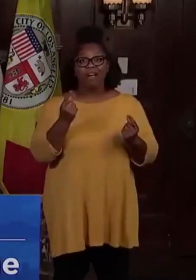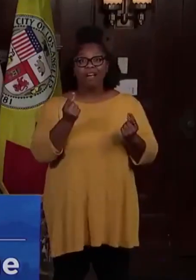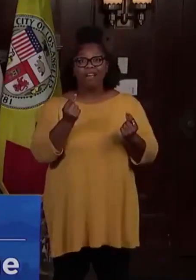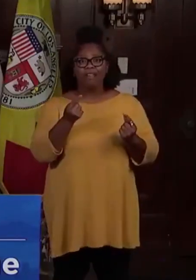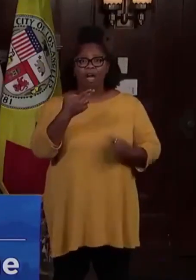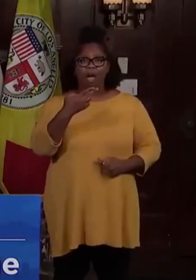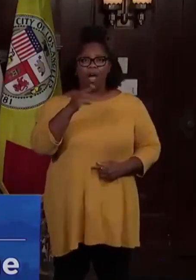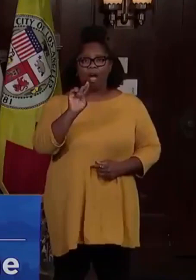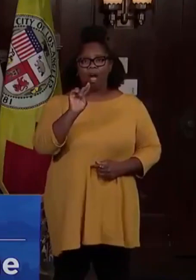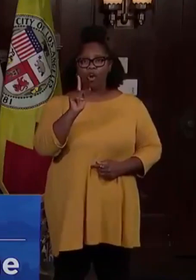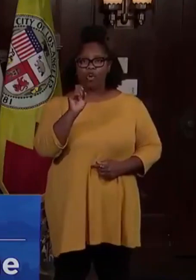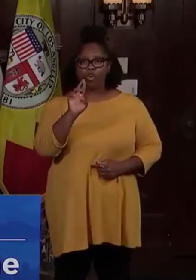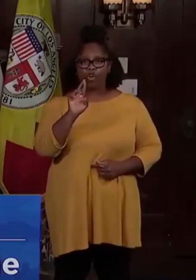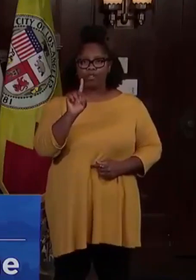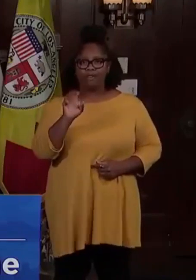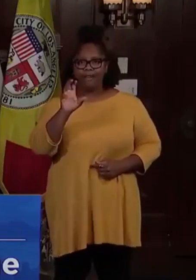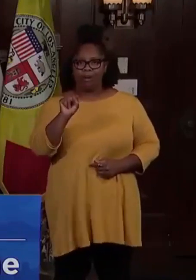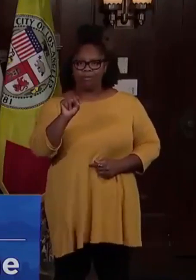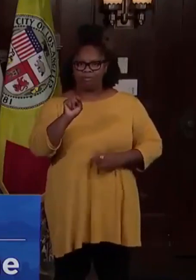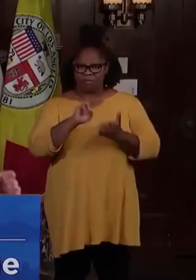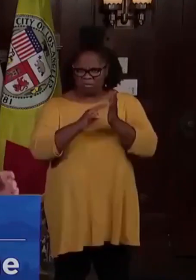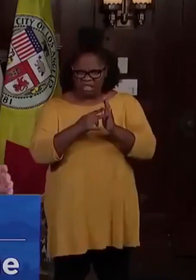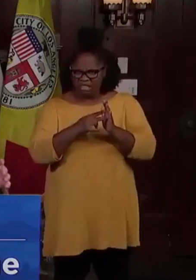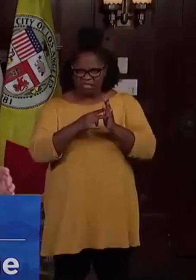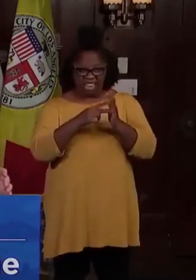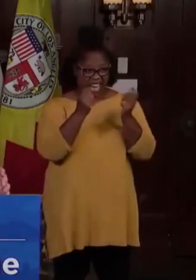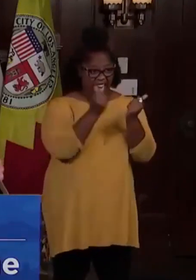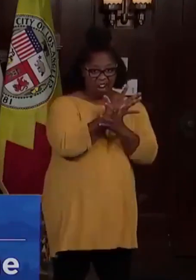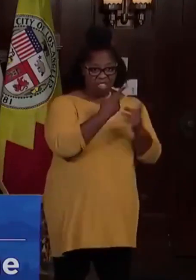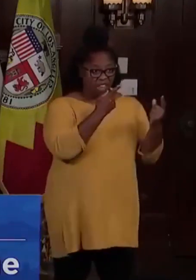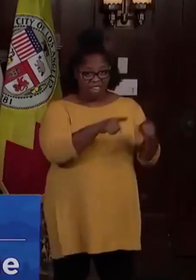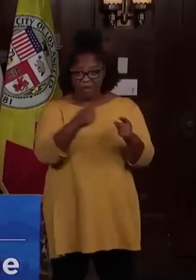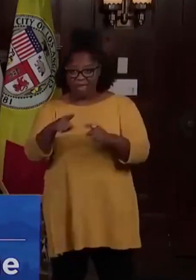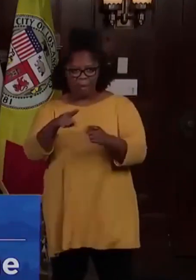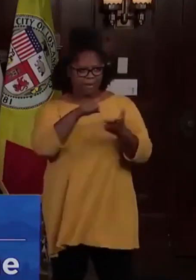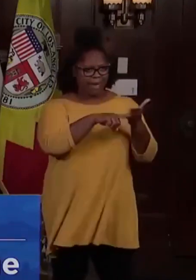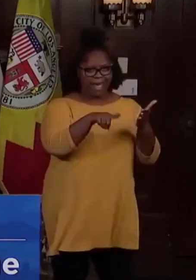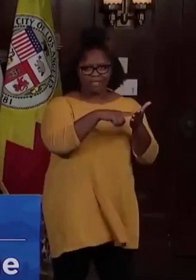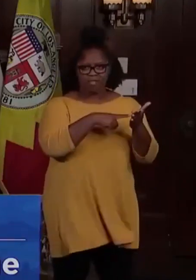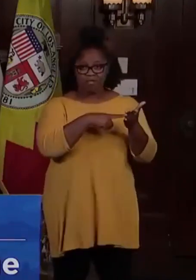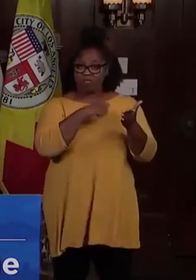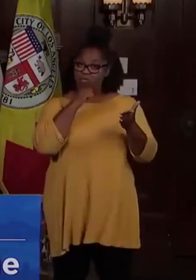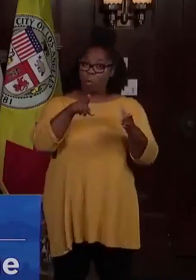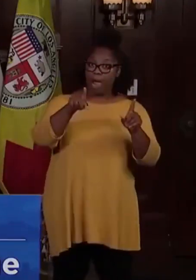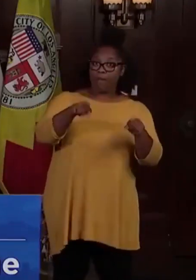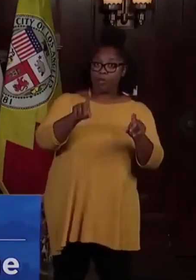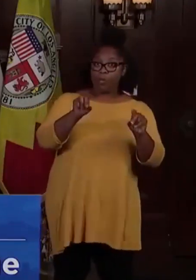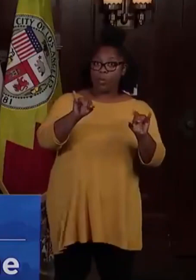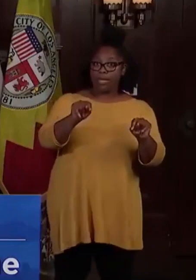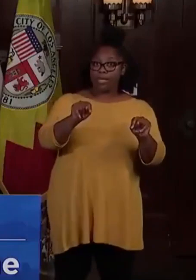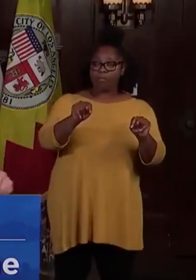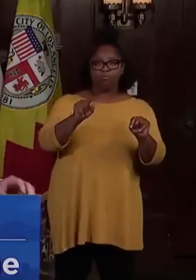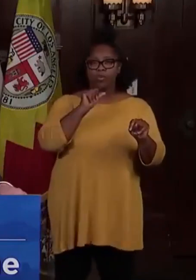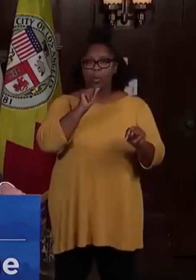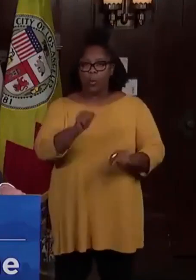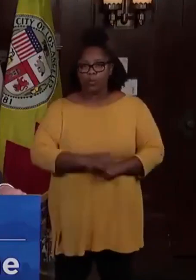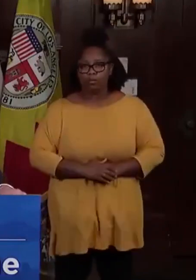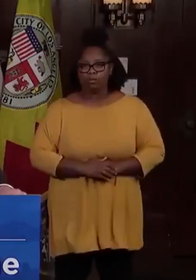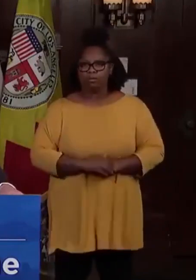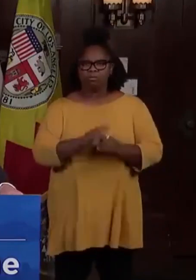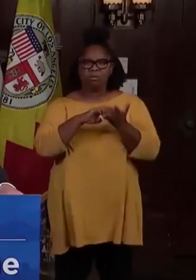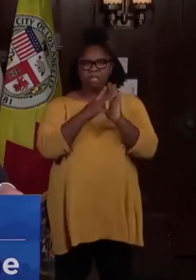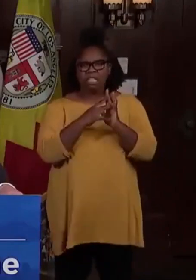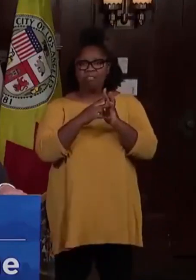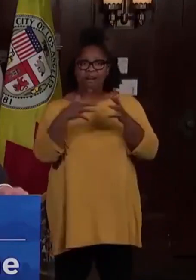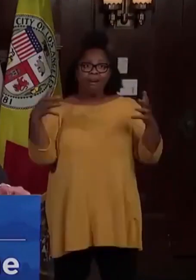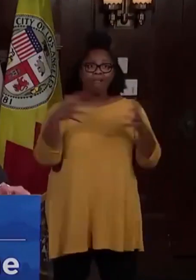It's time to cancel everything, and if it isn't essential, don't do it. Don't meet up with others outside your